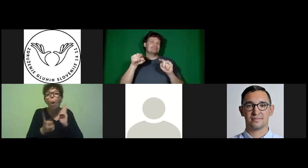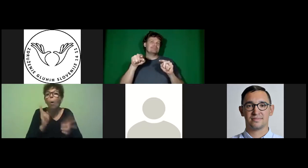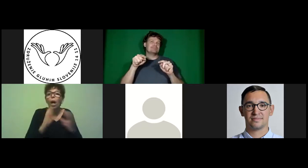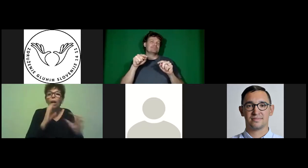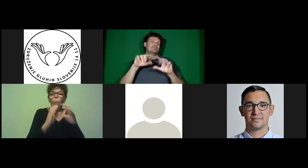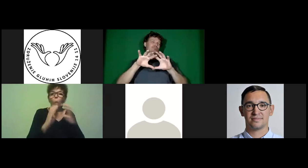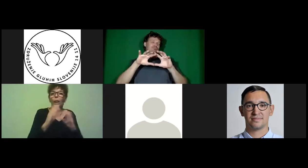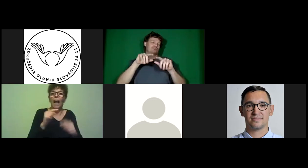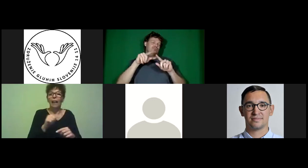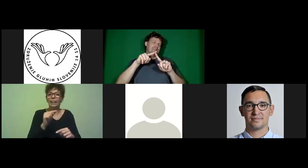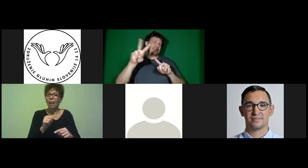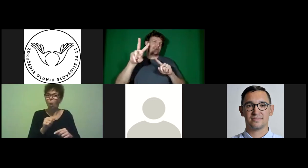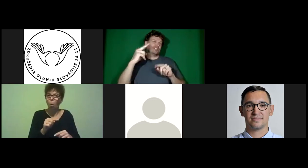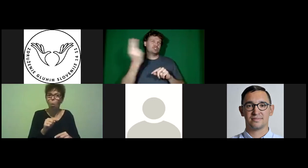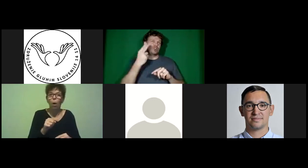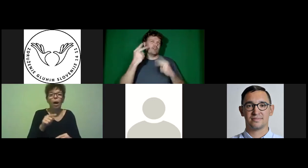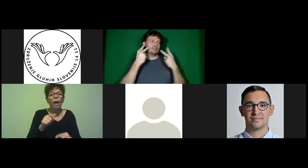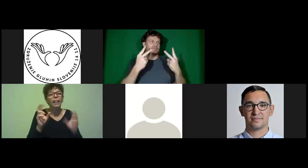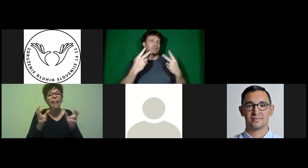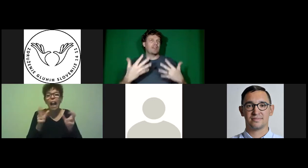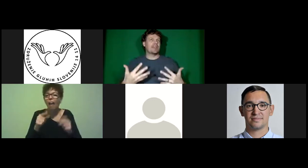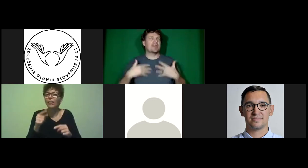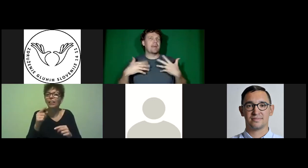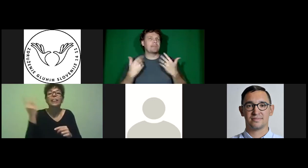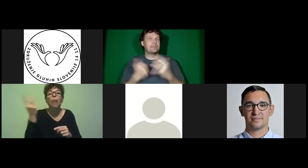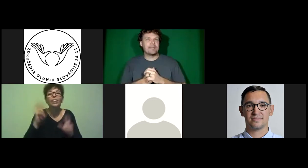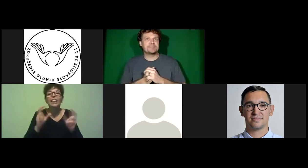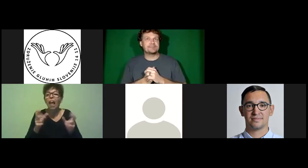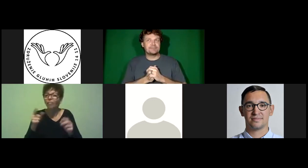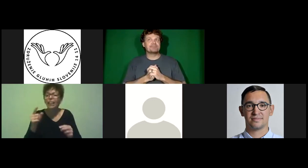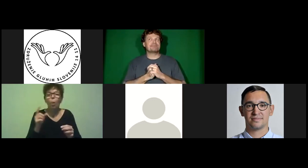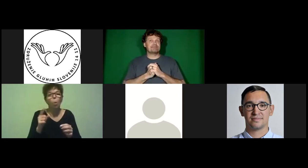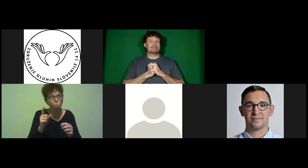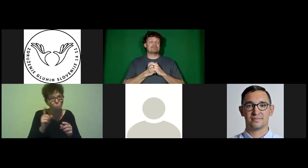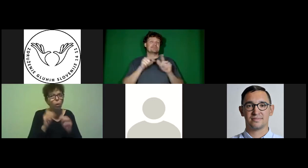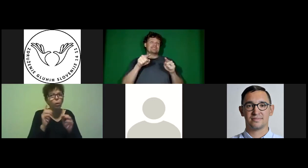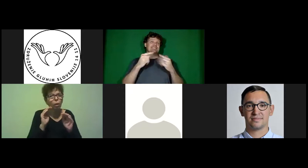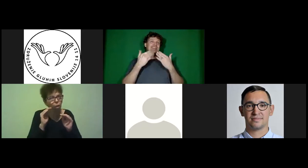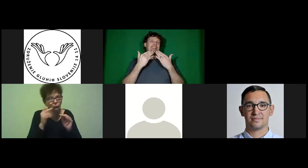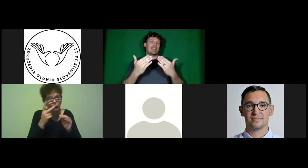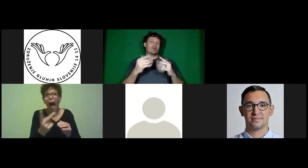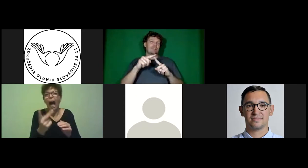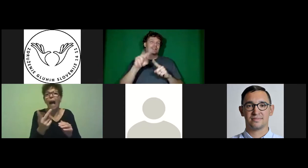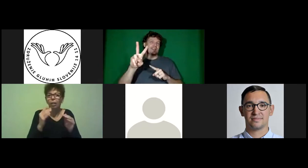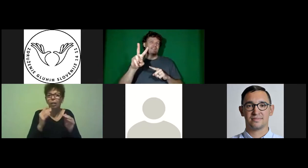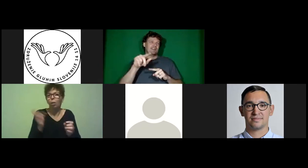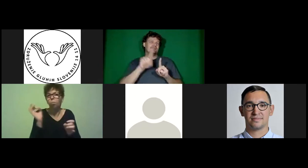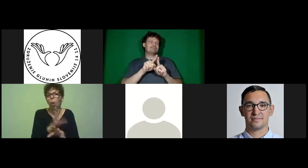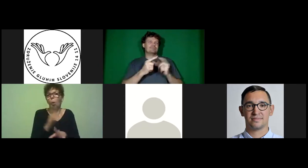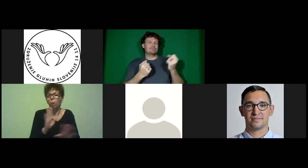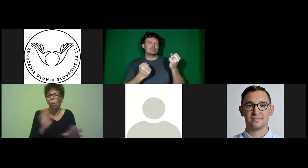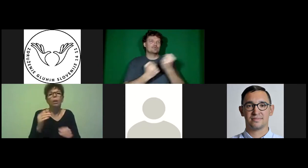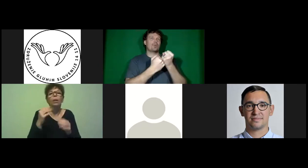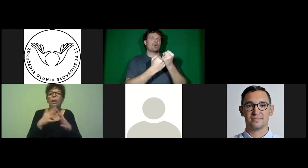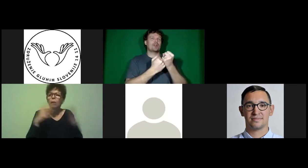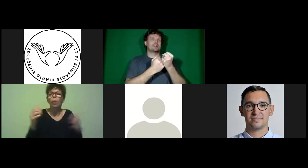television. And that was also a great opportunity to show on Slovenian television how we used deaf